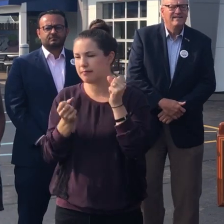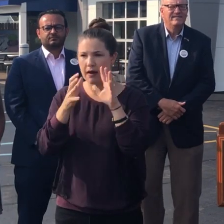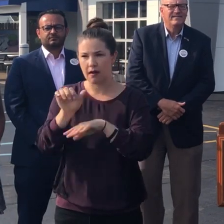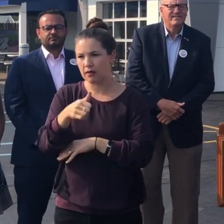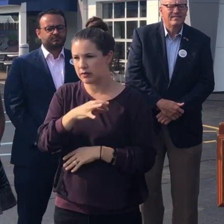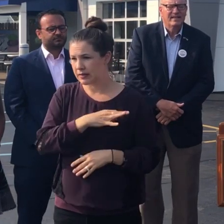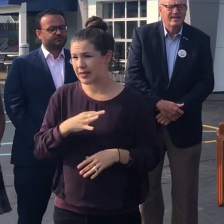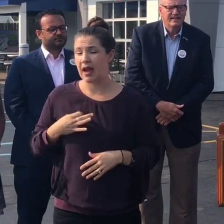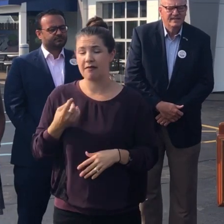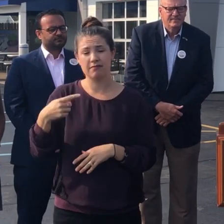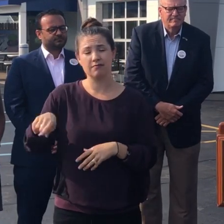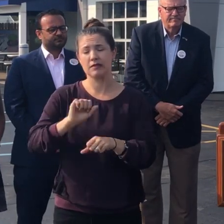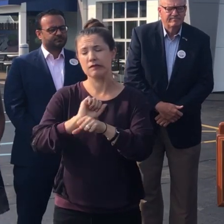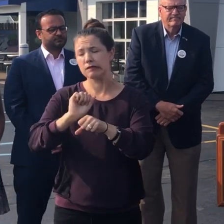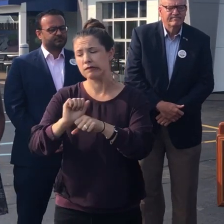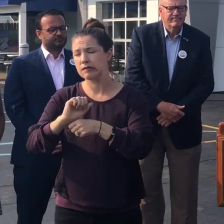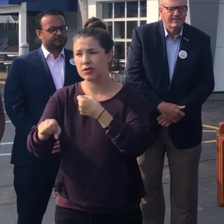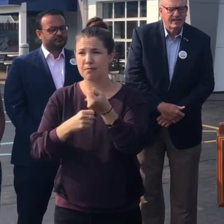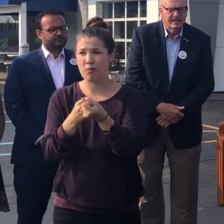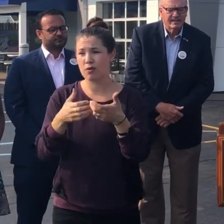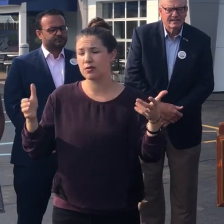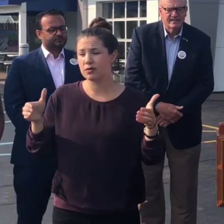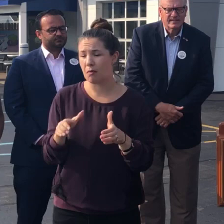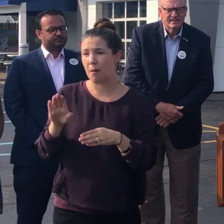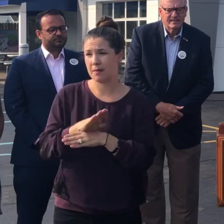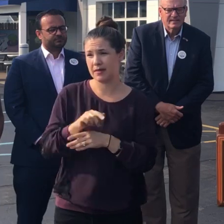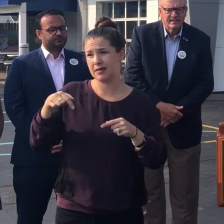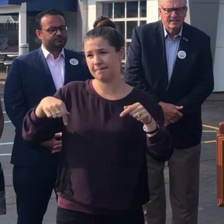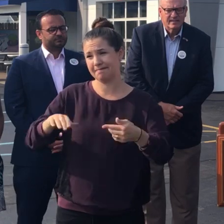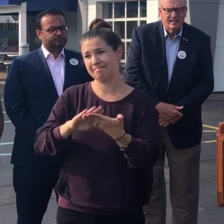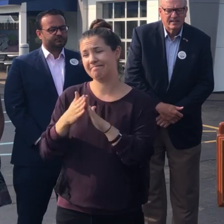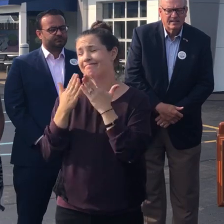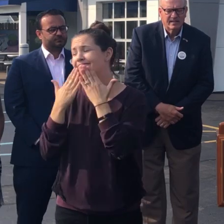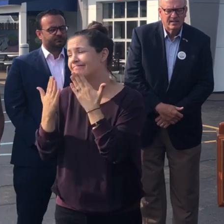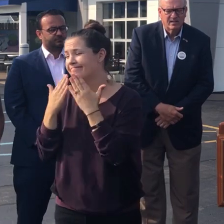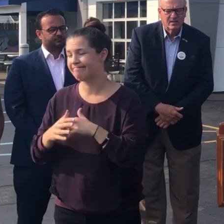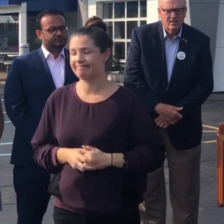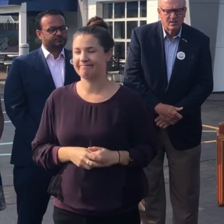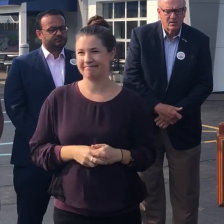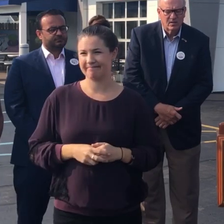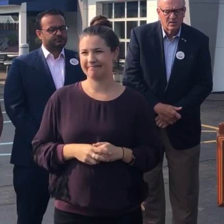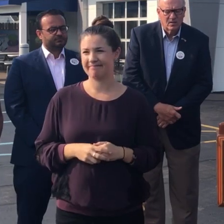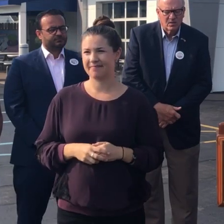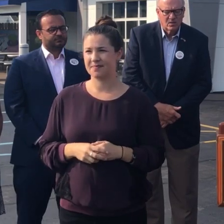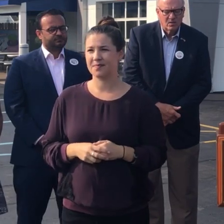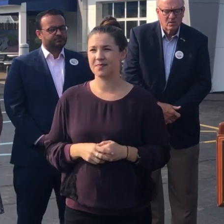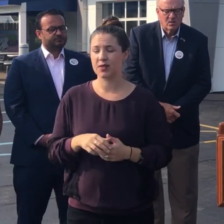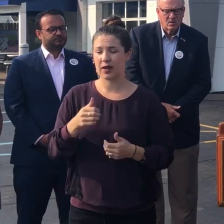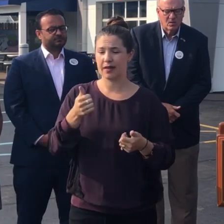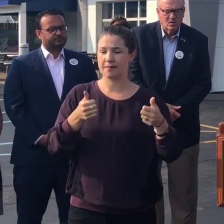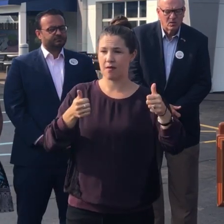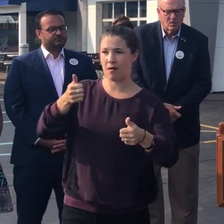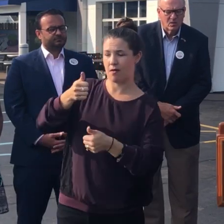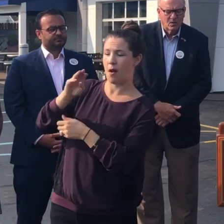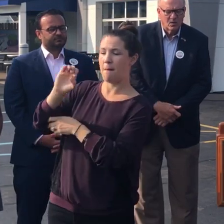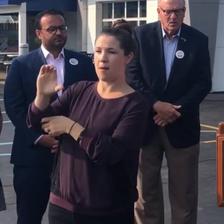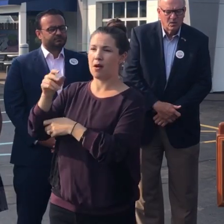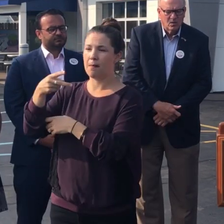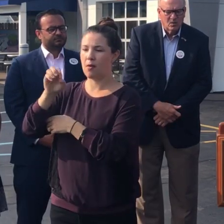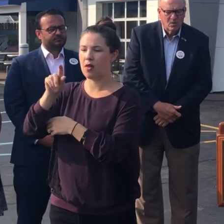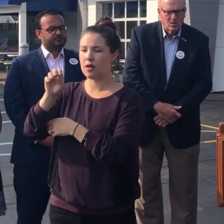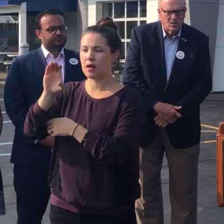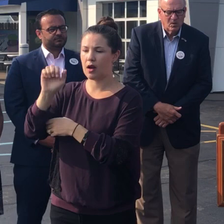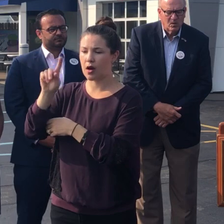have worked hard to support the small businesses in our community. Under the leadership of County Executive Mark Poloncarz,